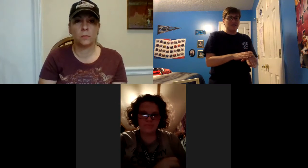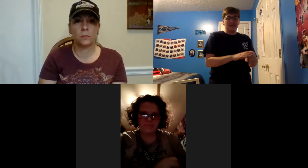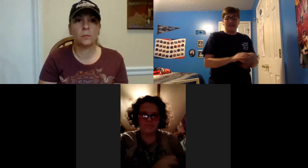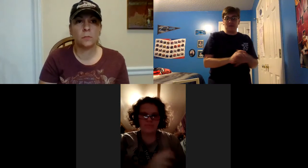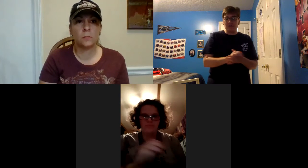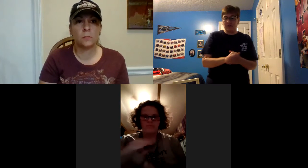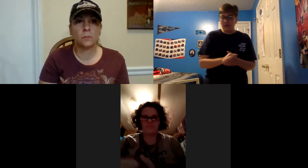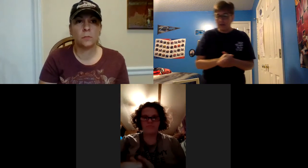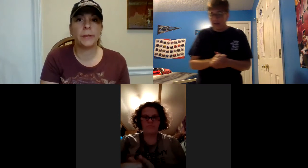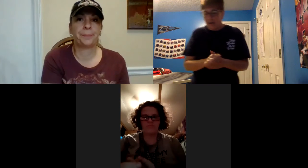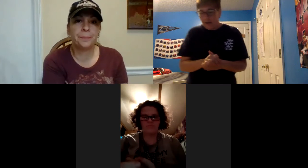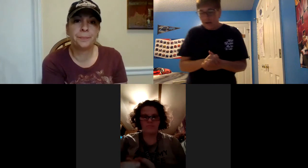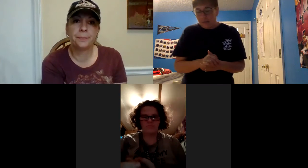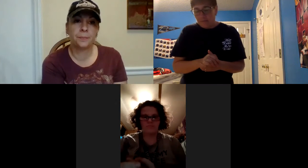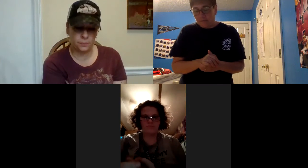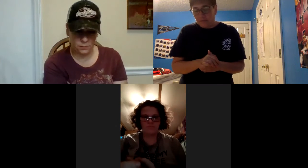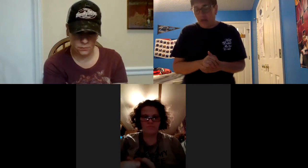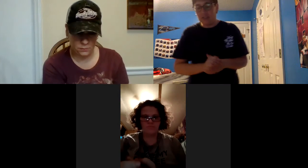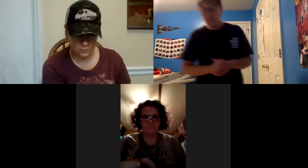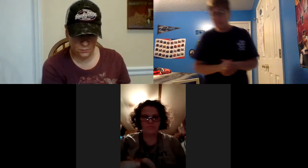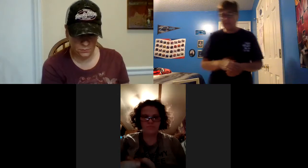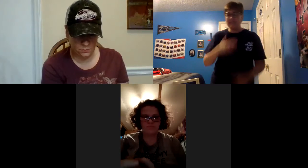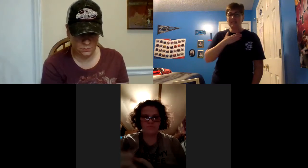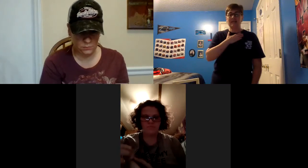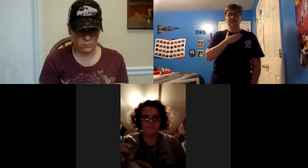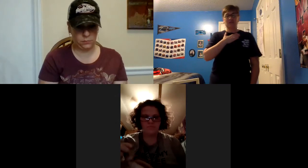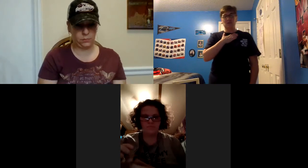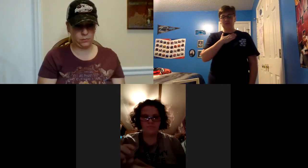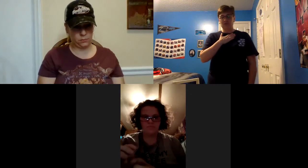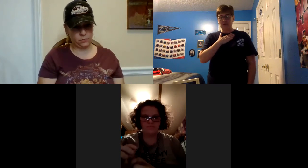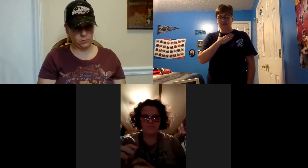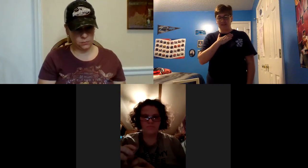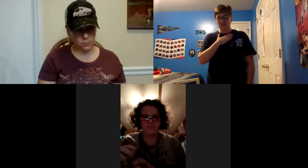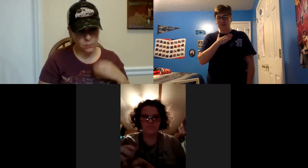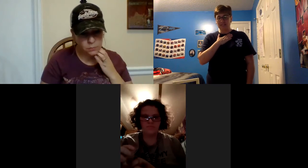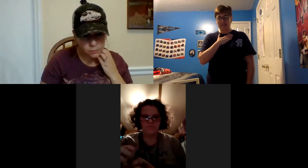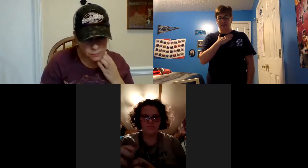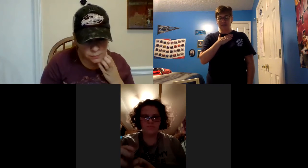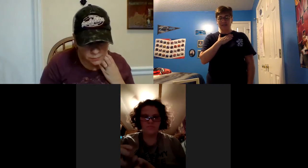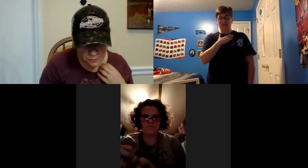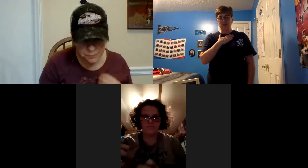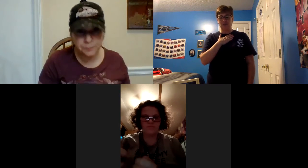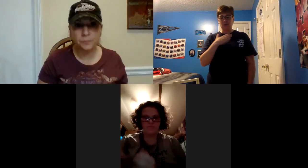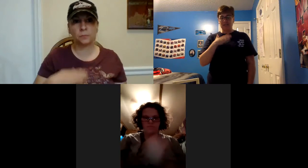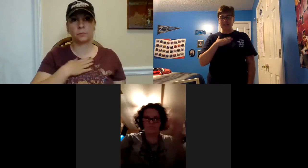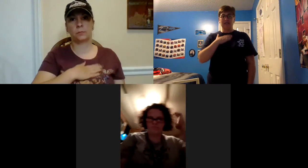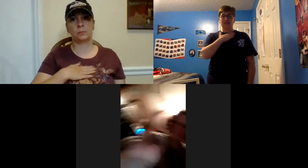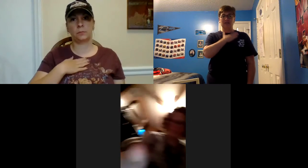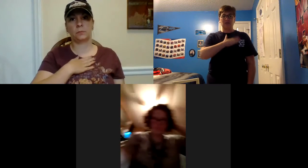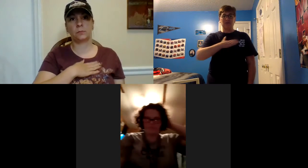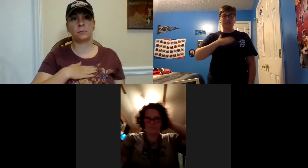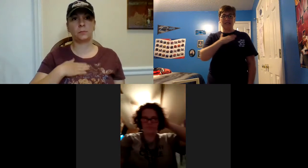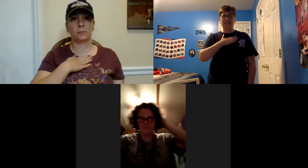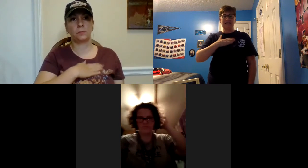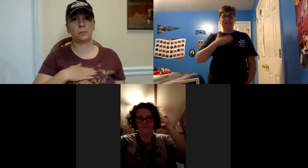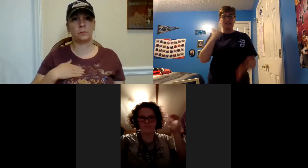just sign language. All right, so we'll just do that one faster. Please stop eating so slowly.